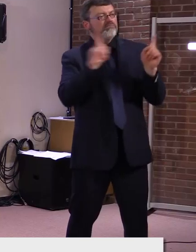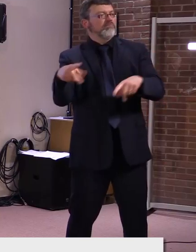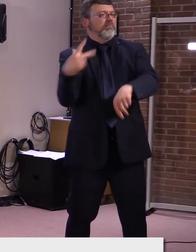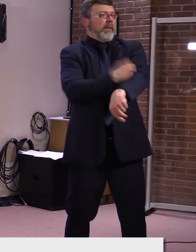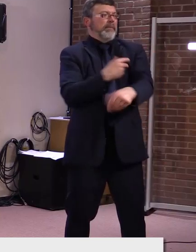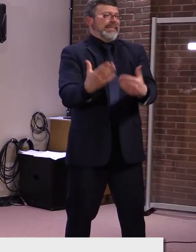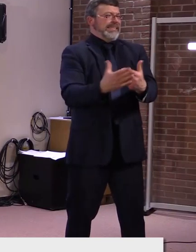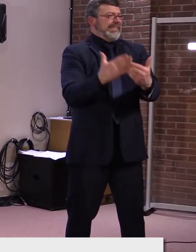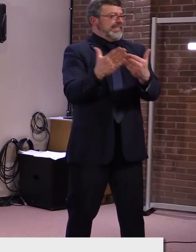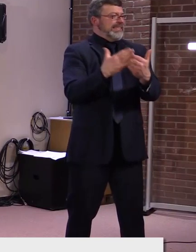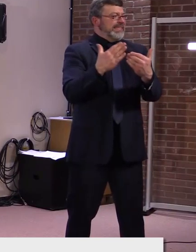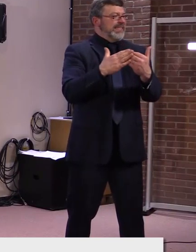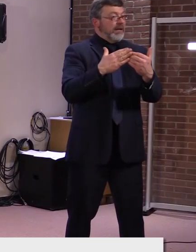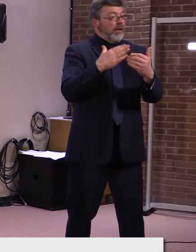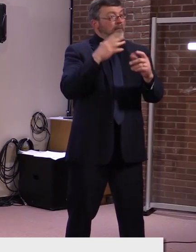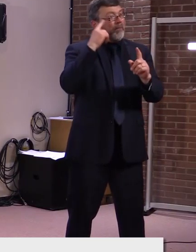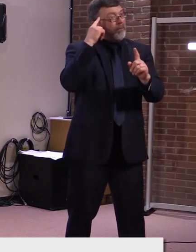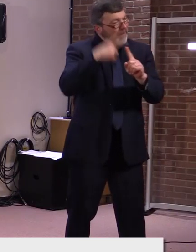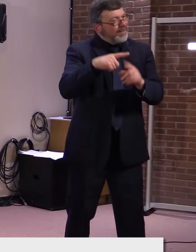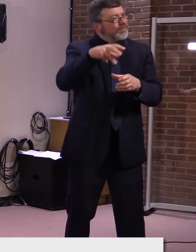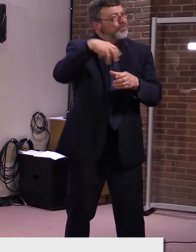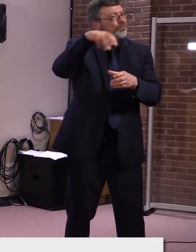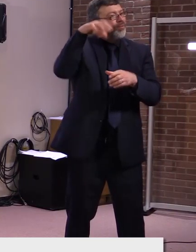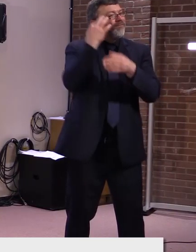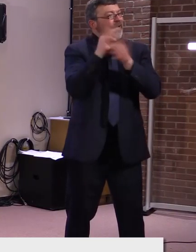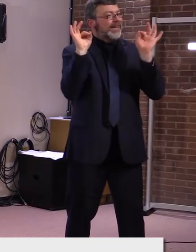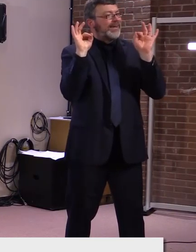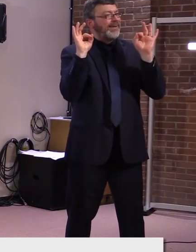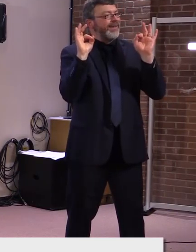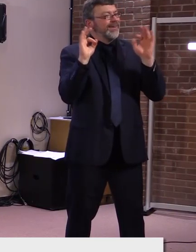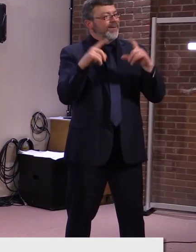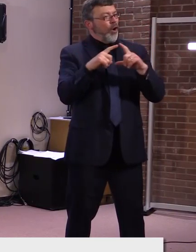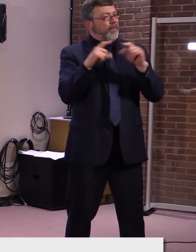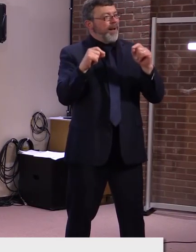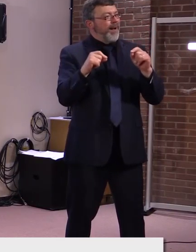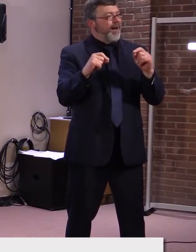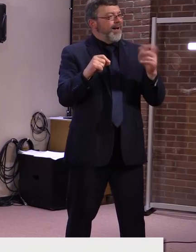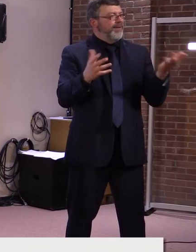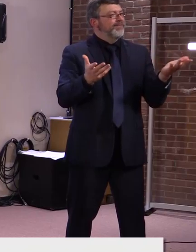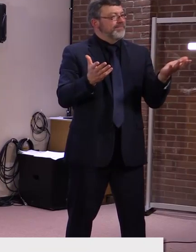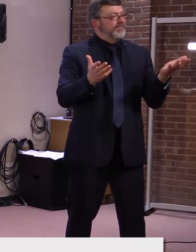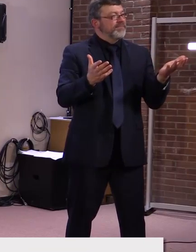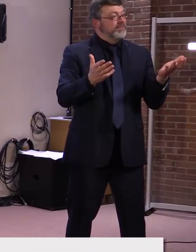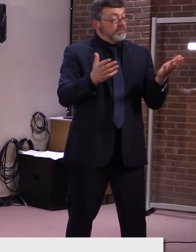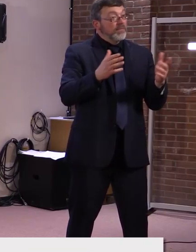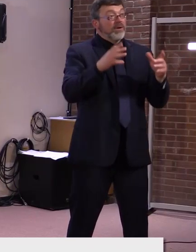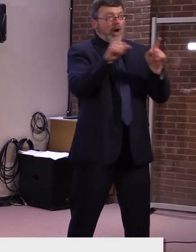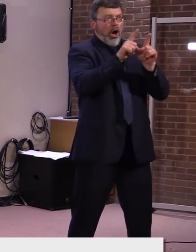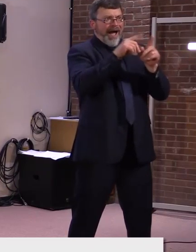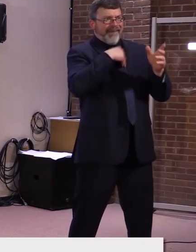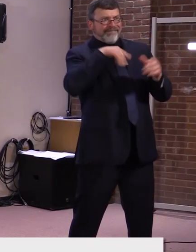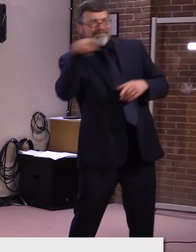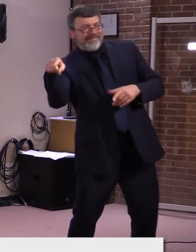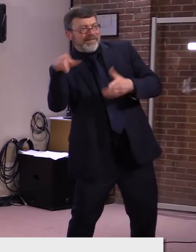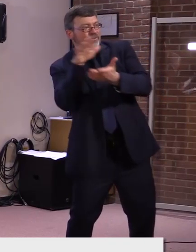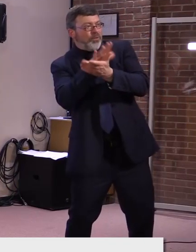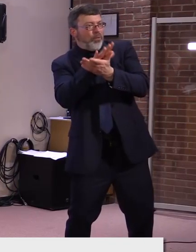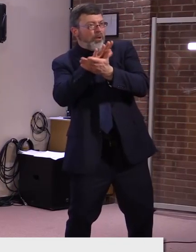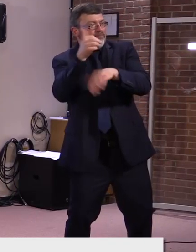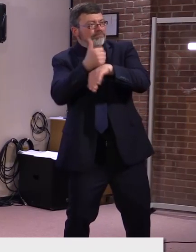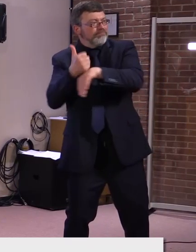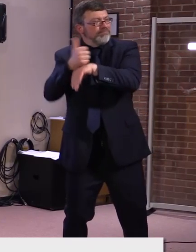a creamy. And don't forget our school-based clinics. Families and children aged 12 to 17 can